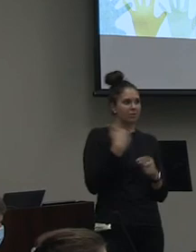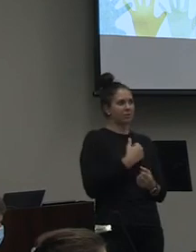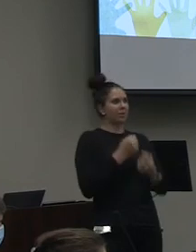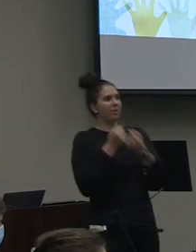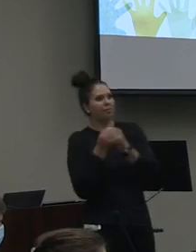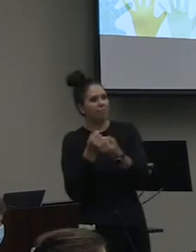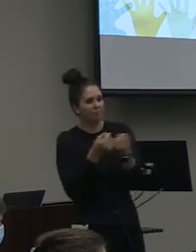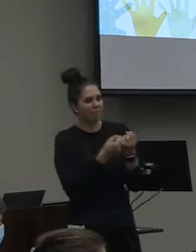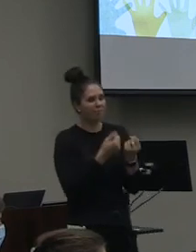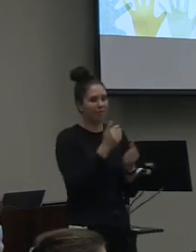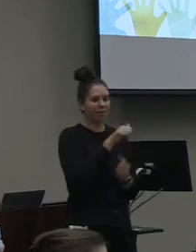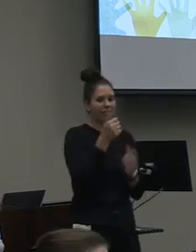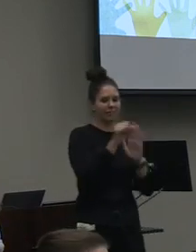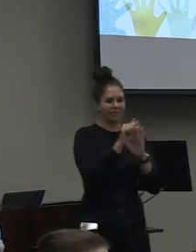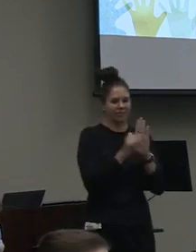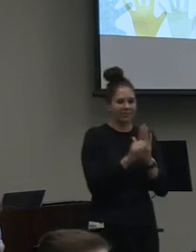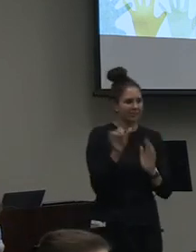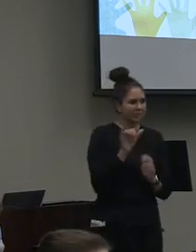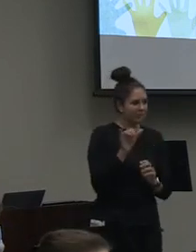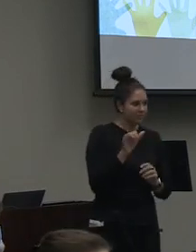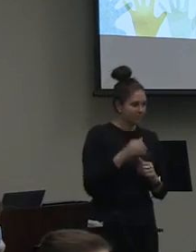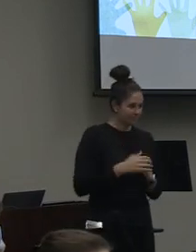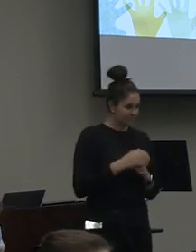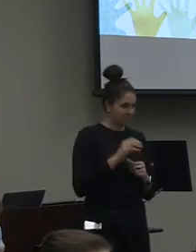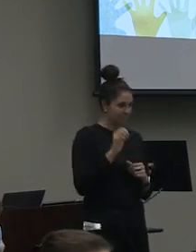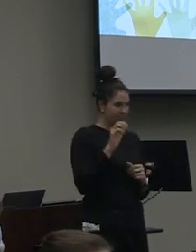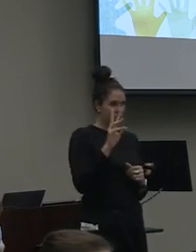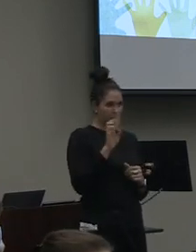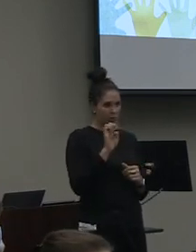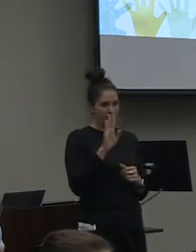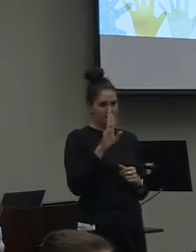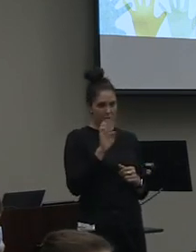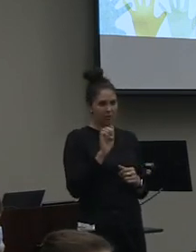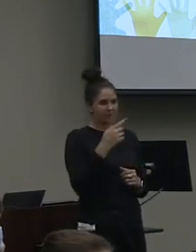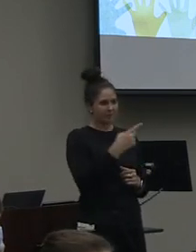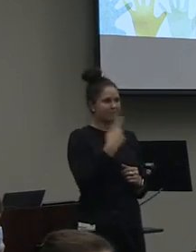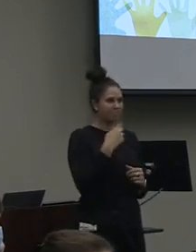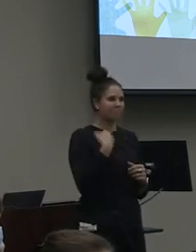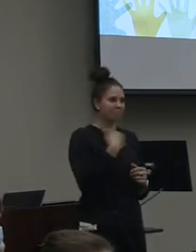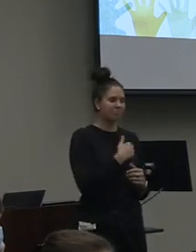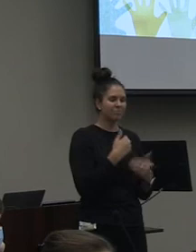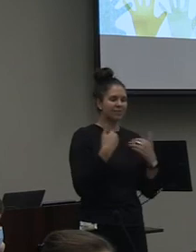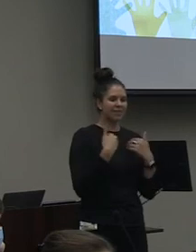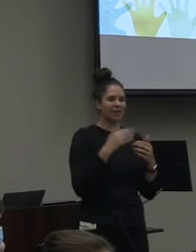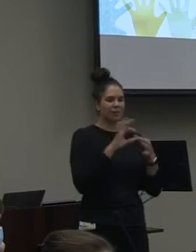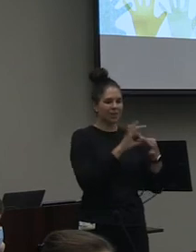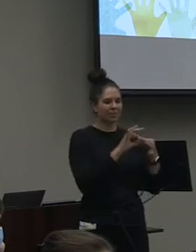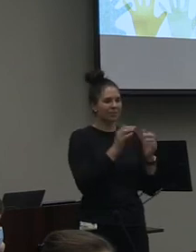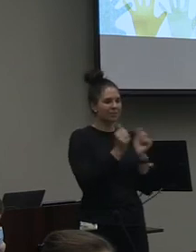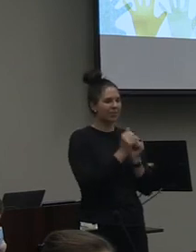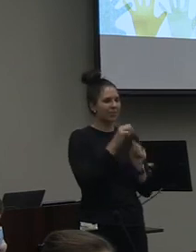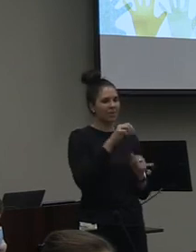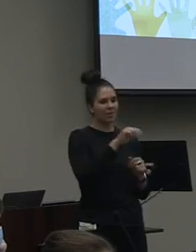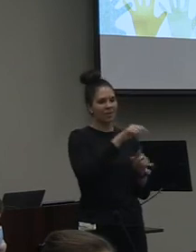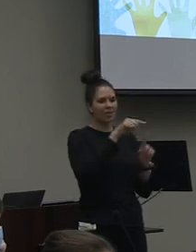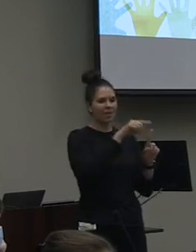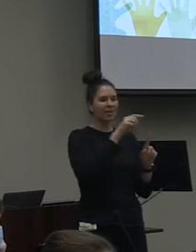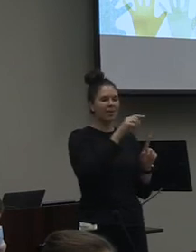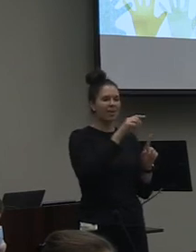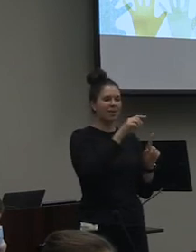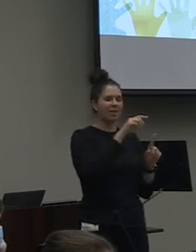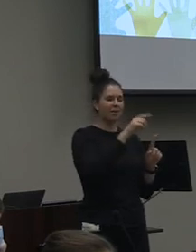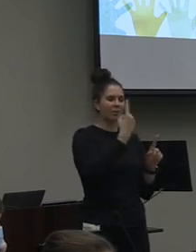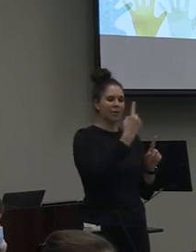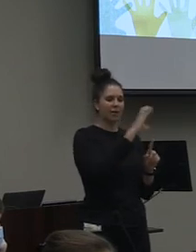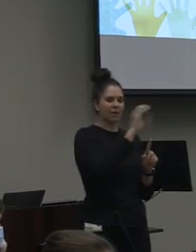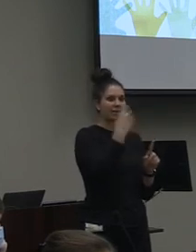as well. And Shanna, I can add, we have our relationship with Ames Pathway. They keep telling me out in the national circuit, they